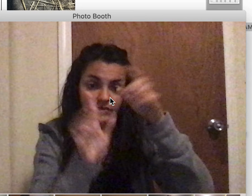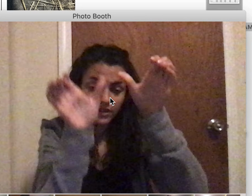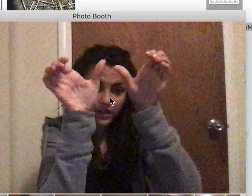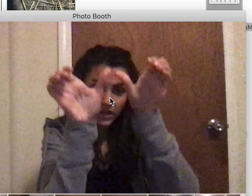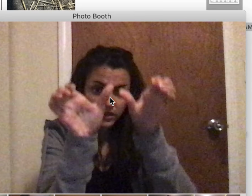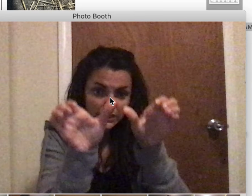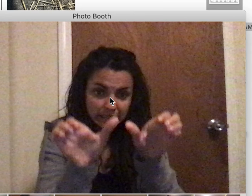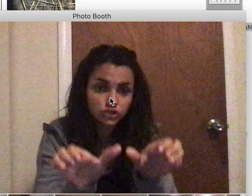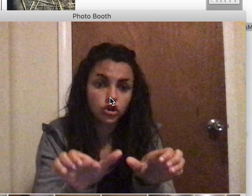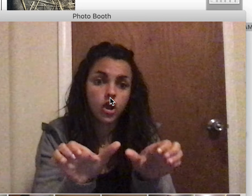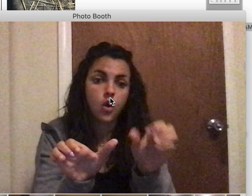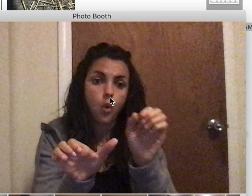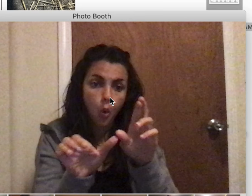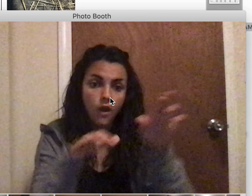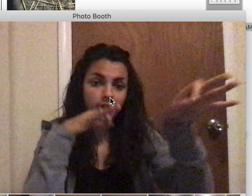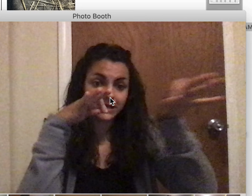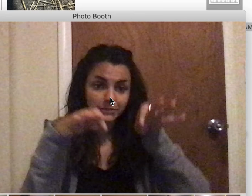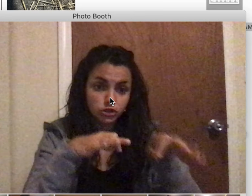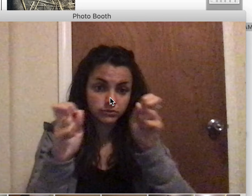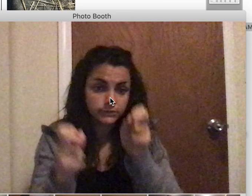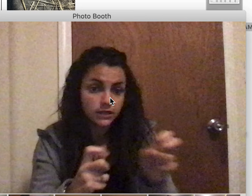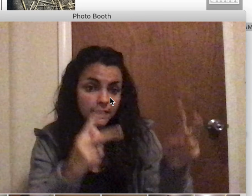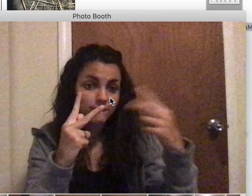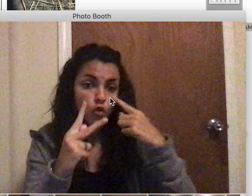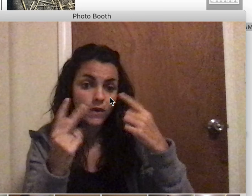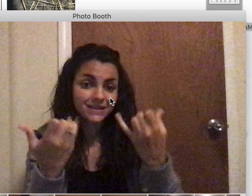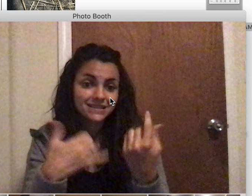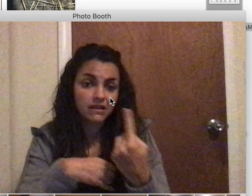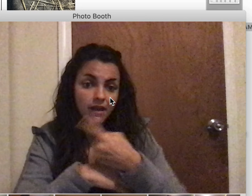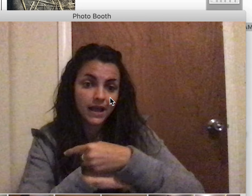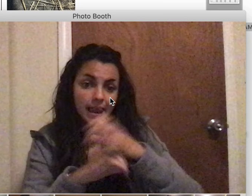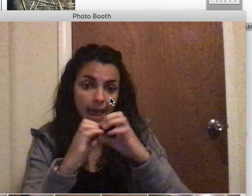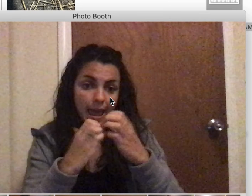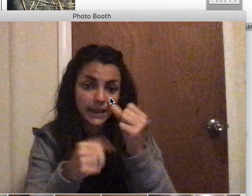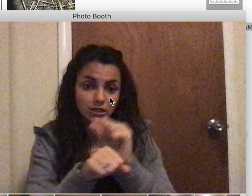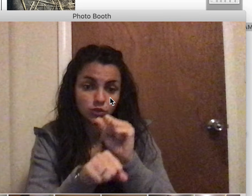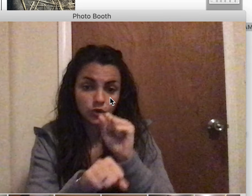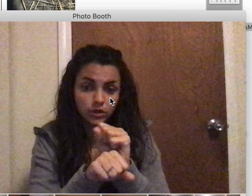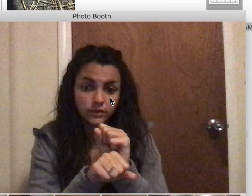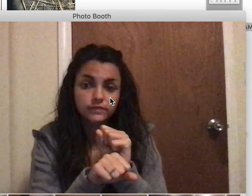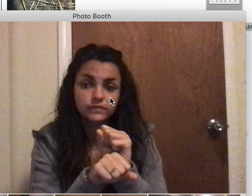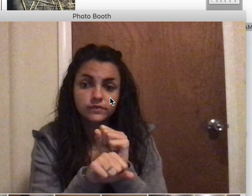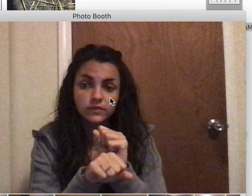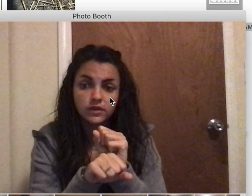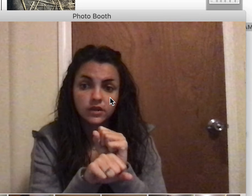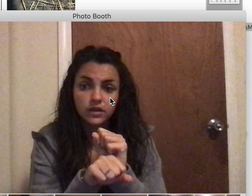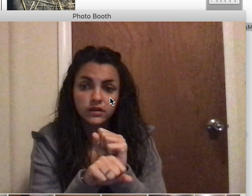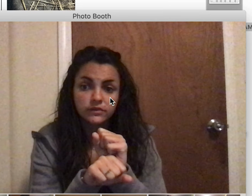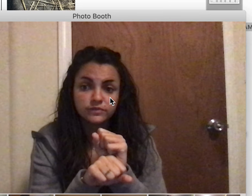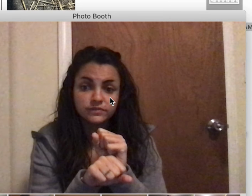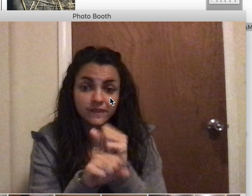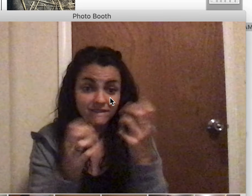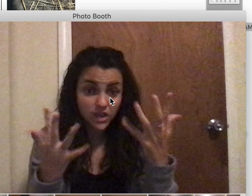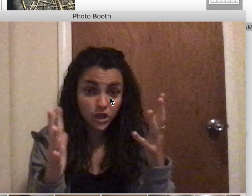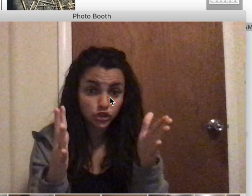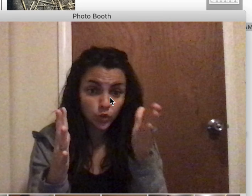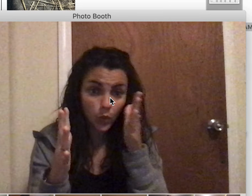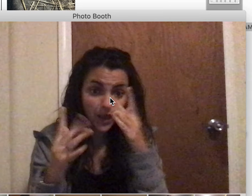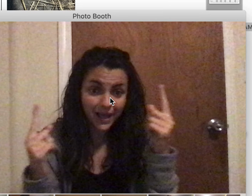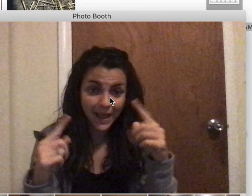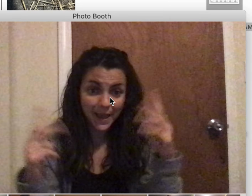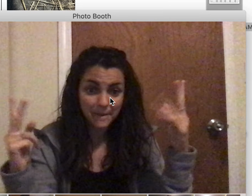assignment. When you are done with the chapter opening case, you are going to return to this video and unpause it so you